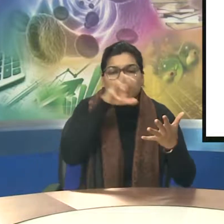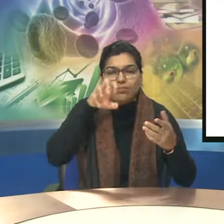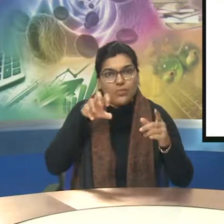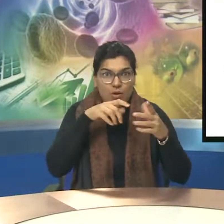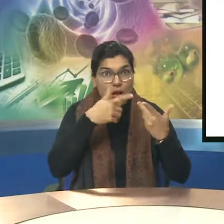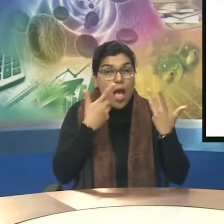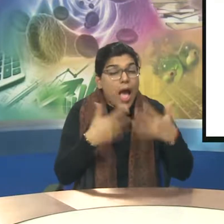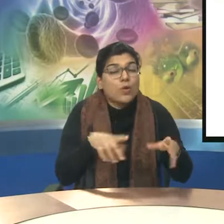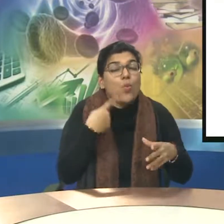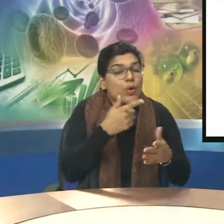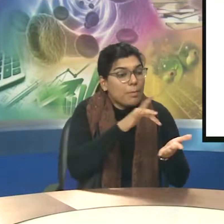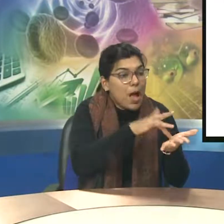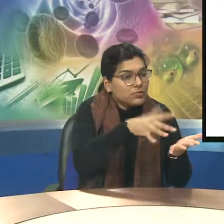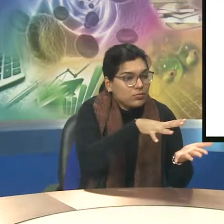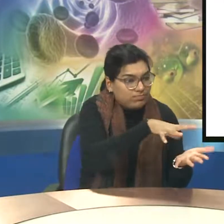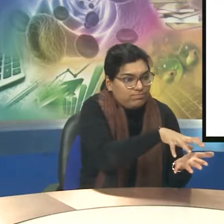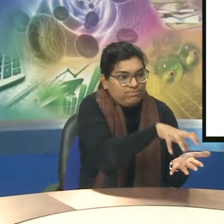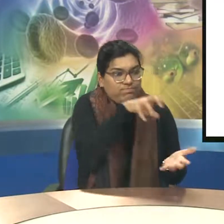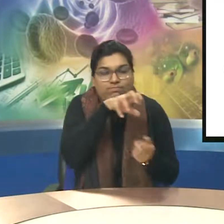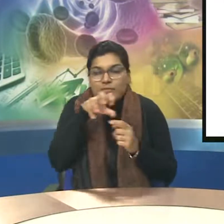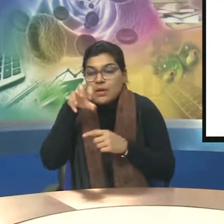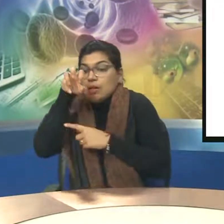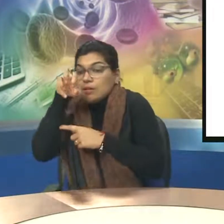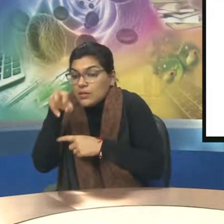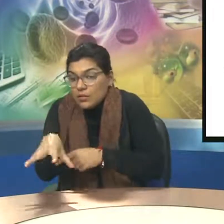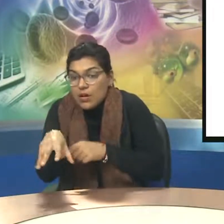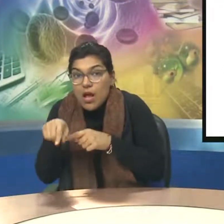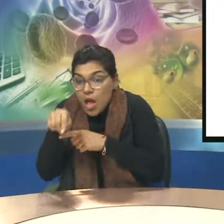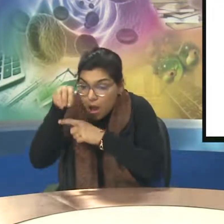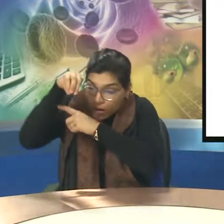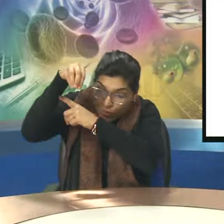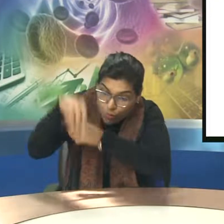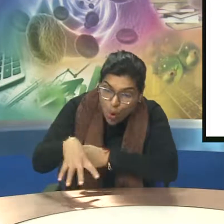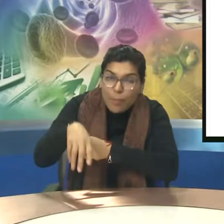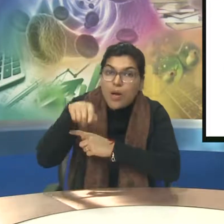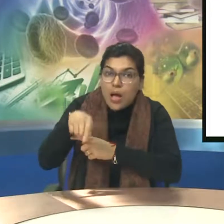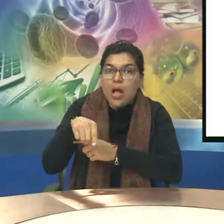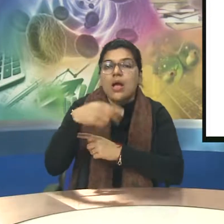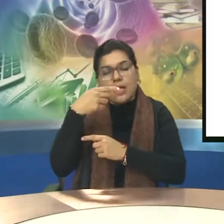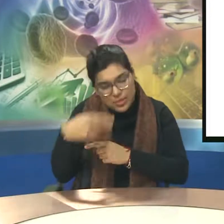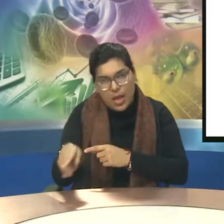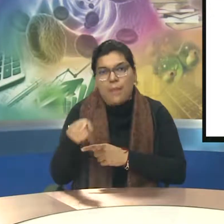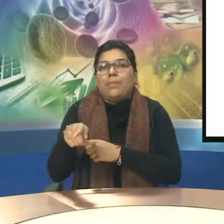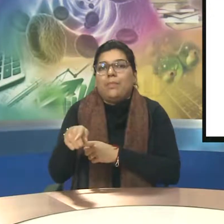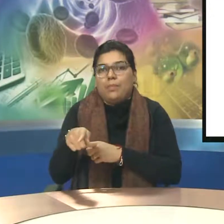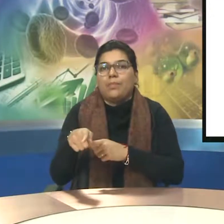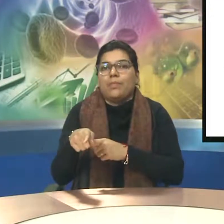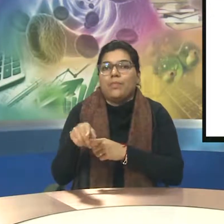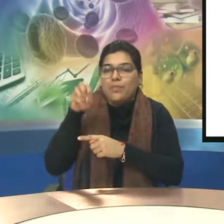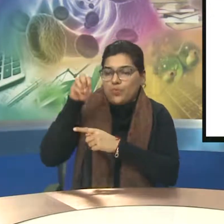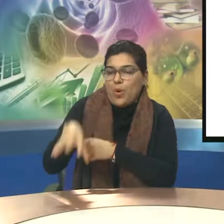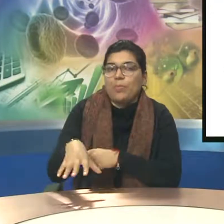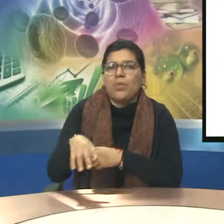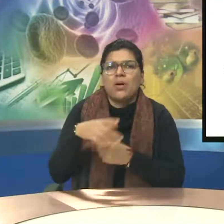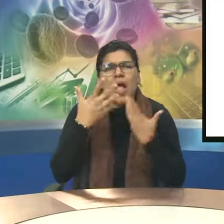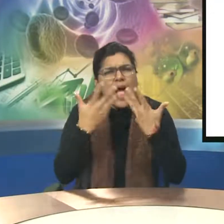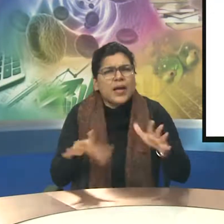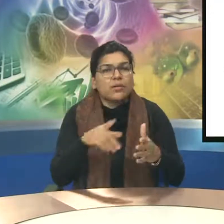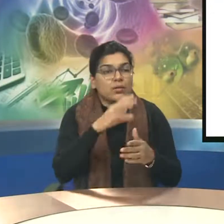Paste is the feature which we have taught you. That means copying the item and pasting it on